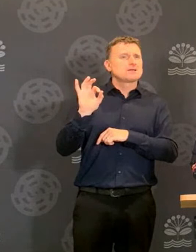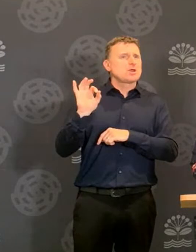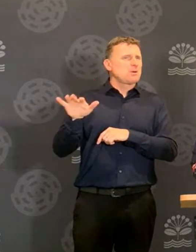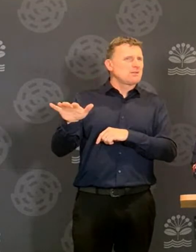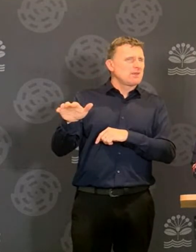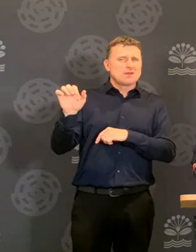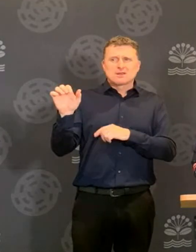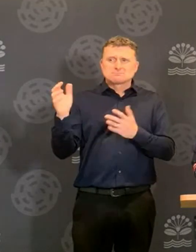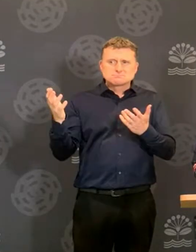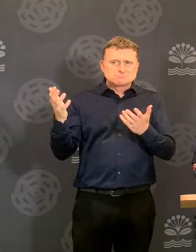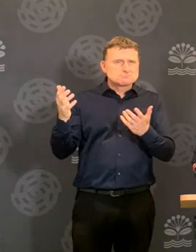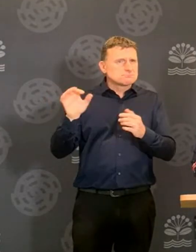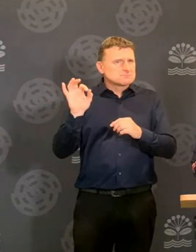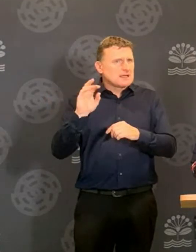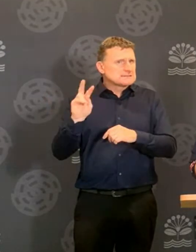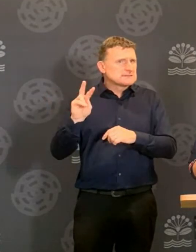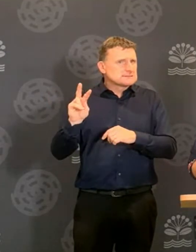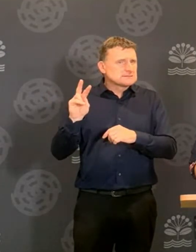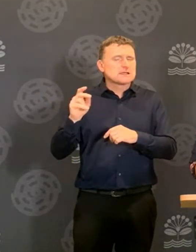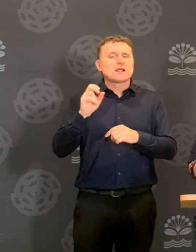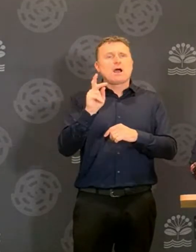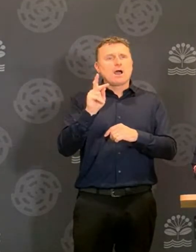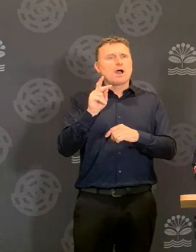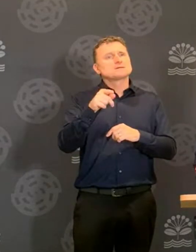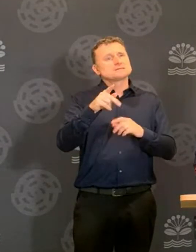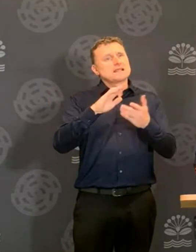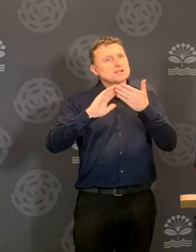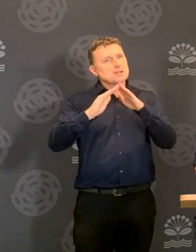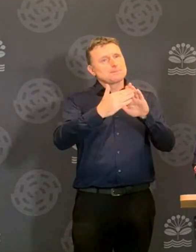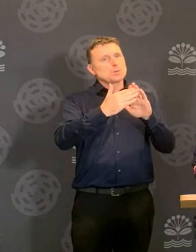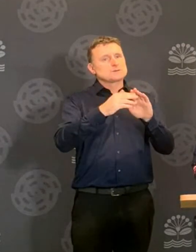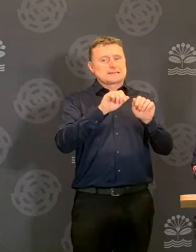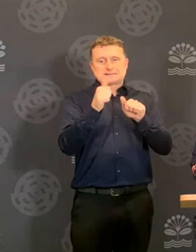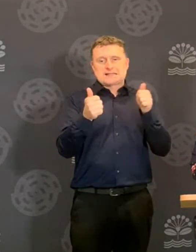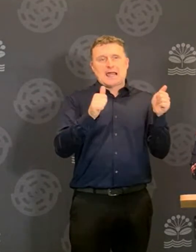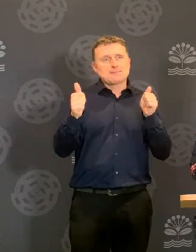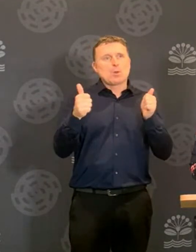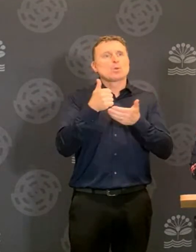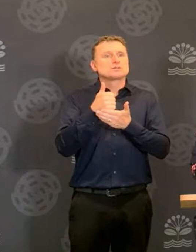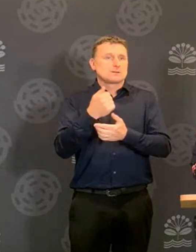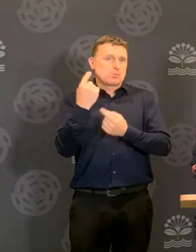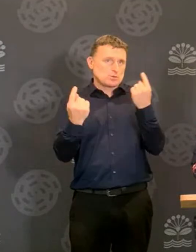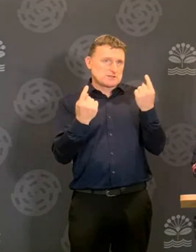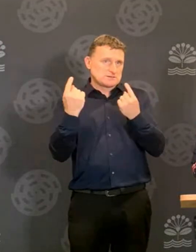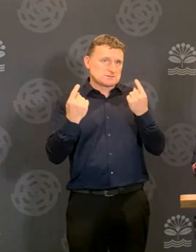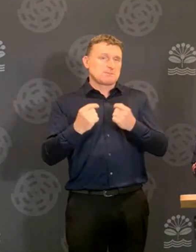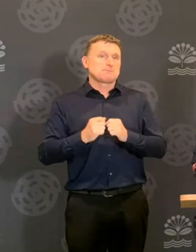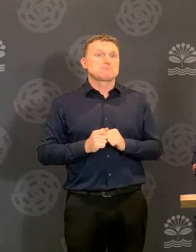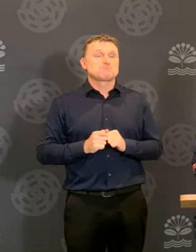them. All of those things are things that we can do together as a community to look at each other.